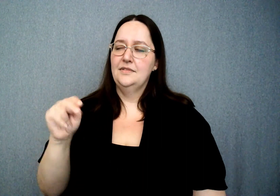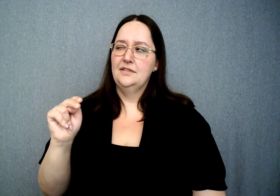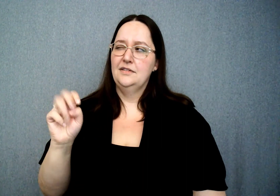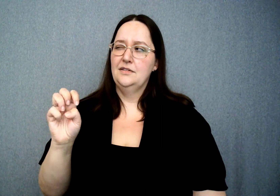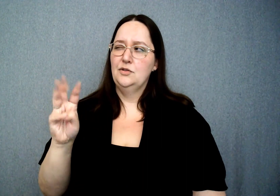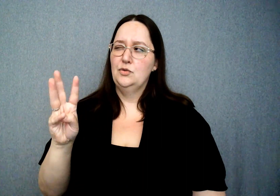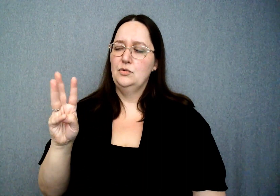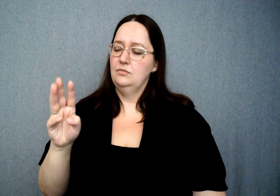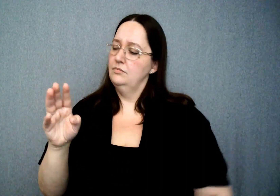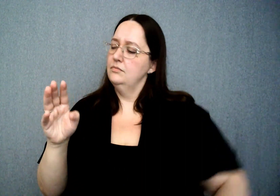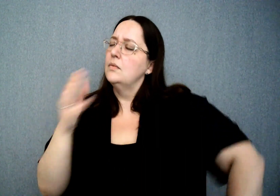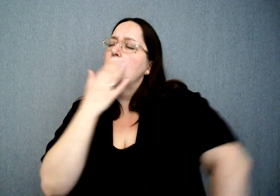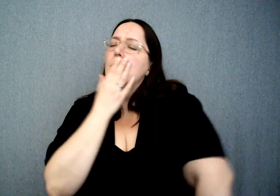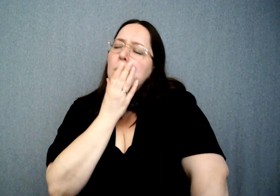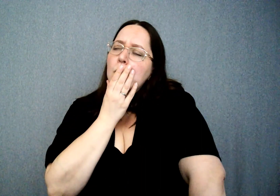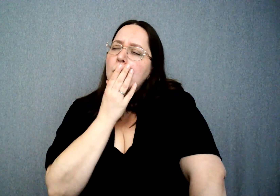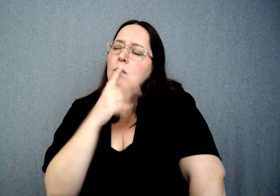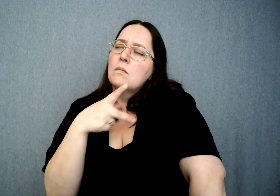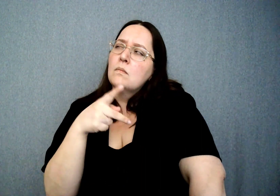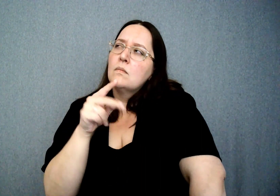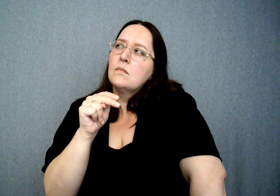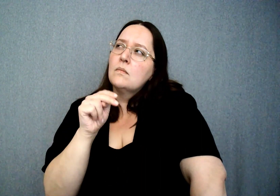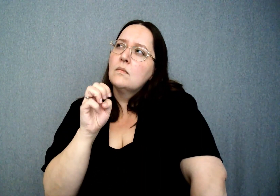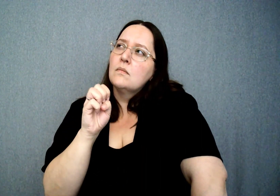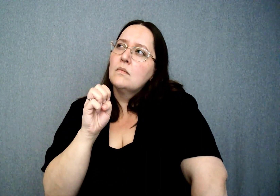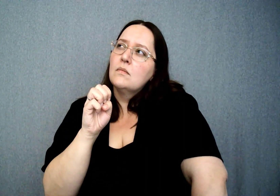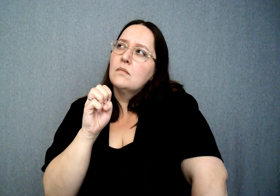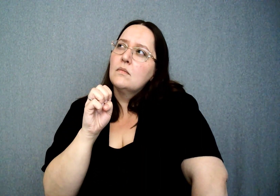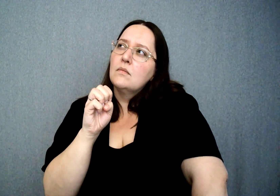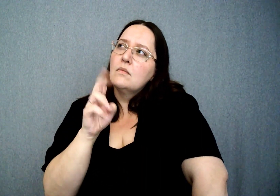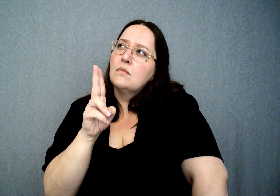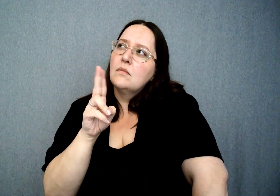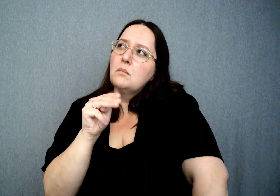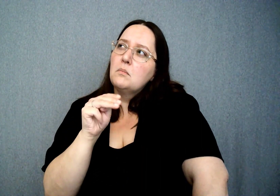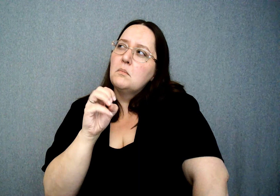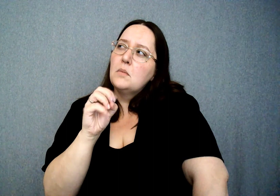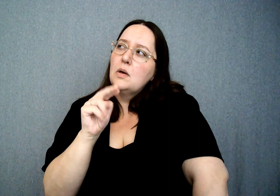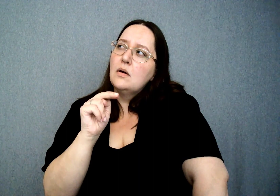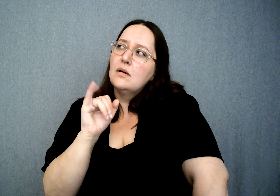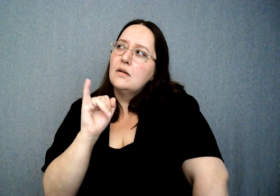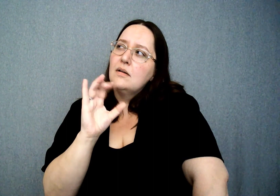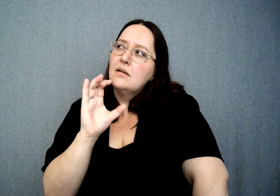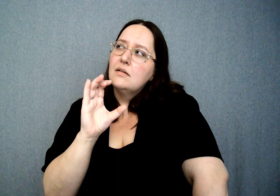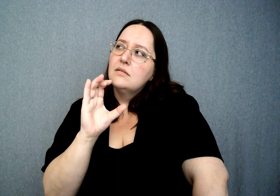face. This would be a mnemonic, however you spell that. Mnemonic.